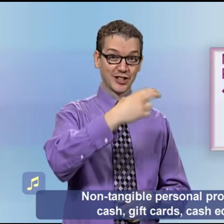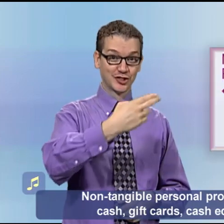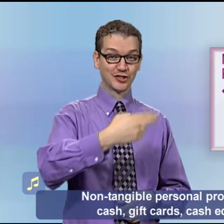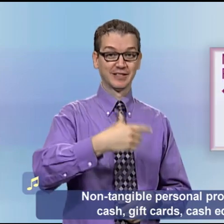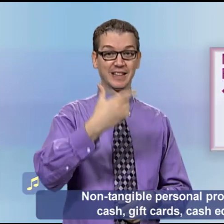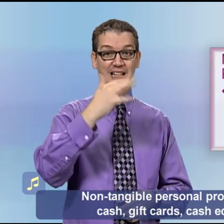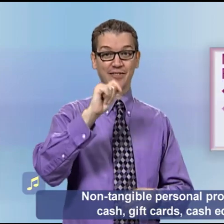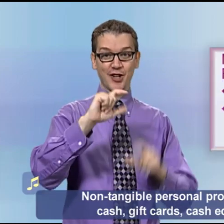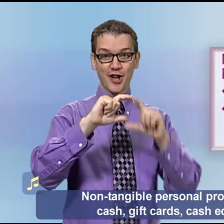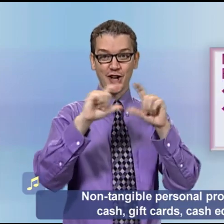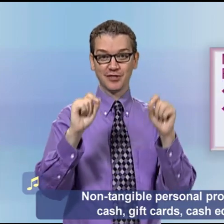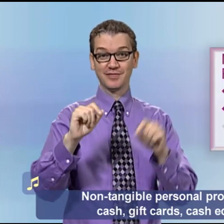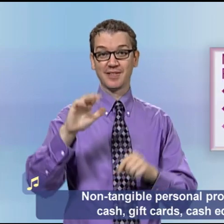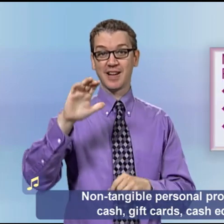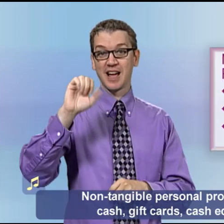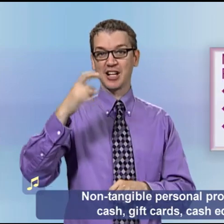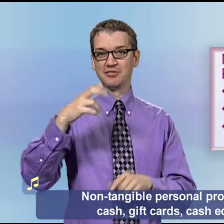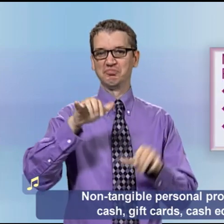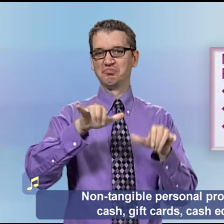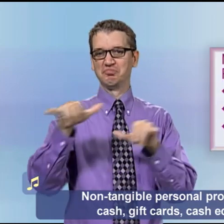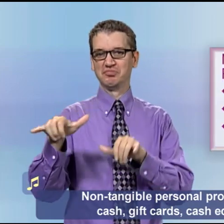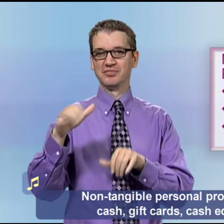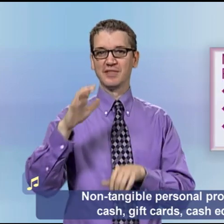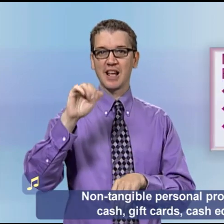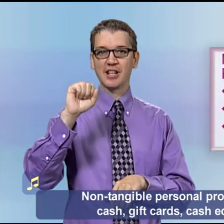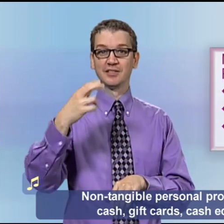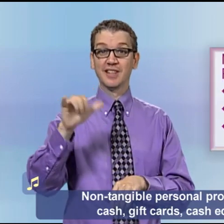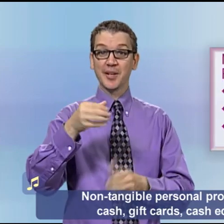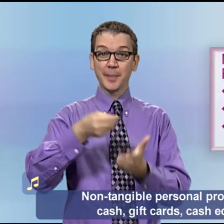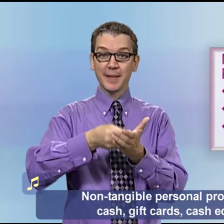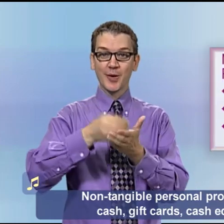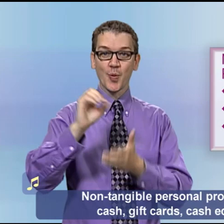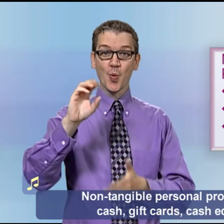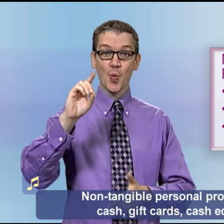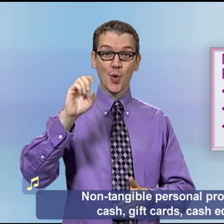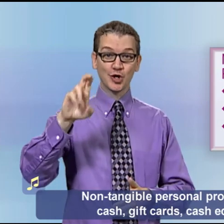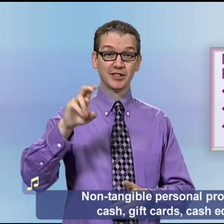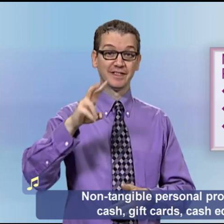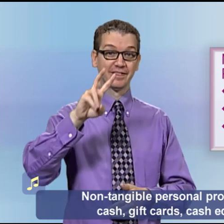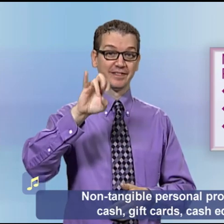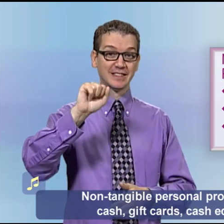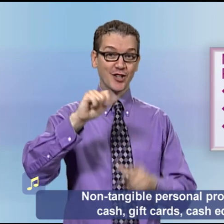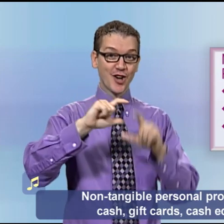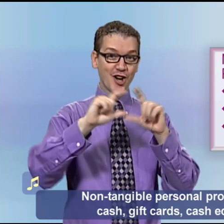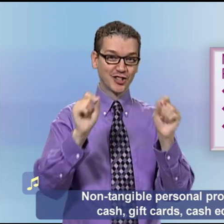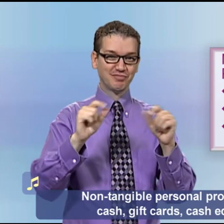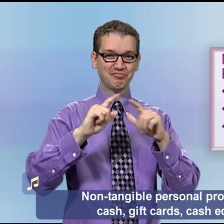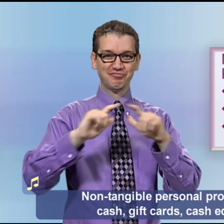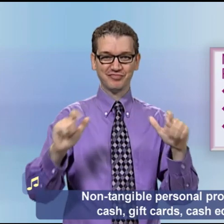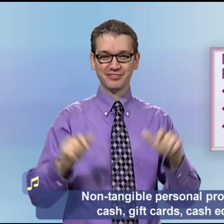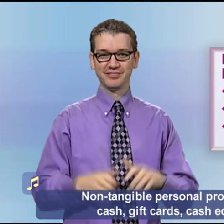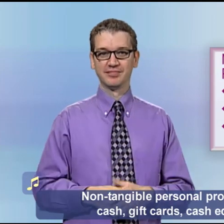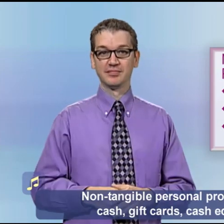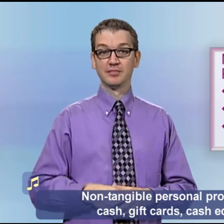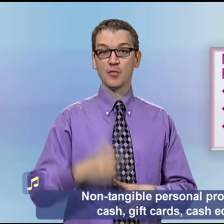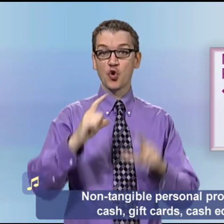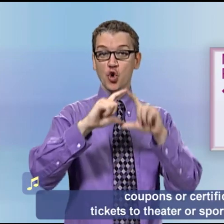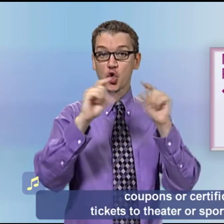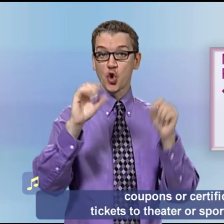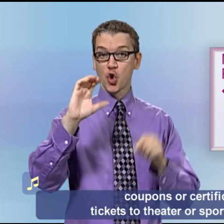gift cards cash equivalents coupons